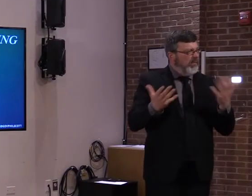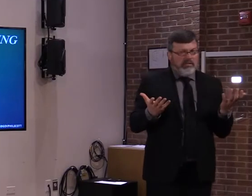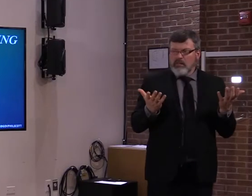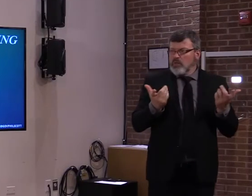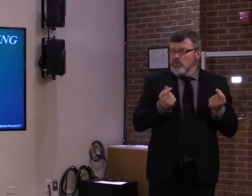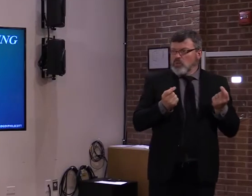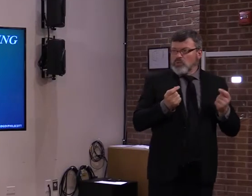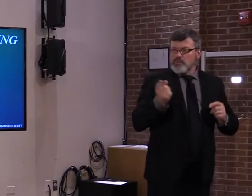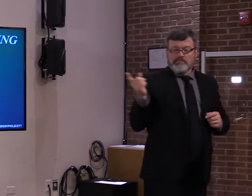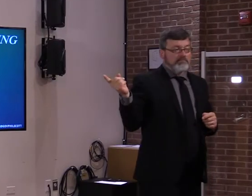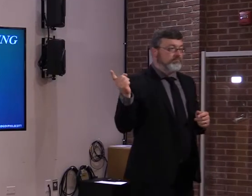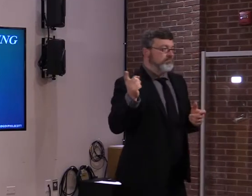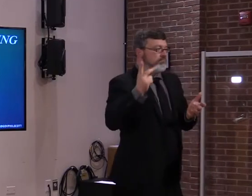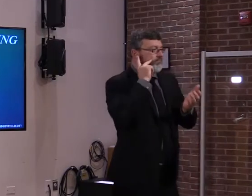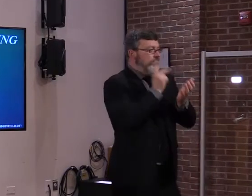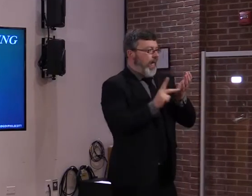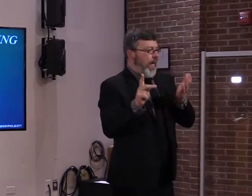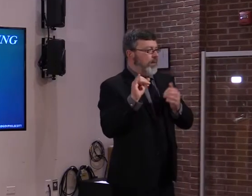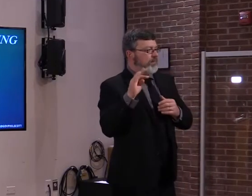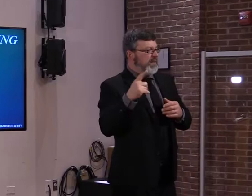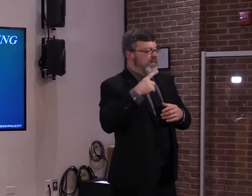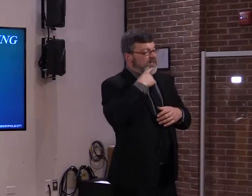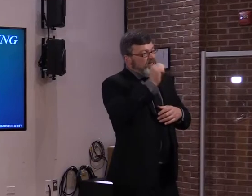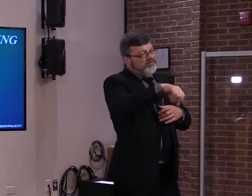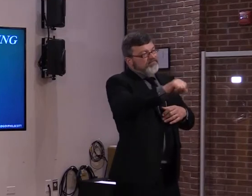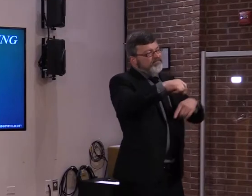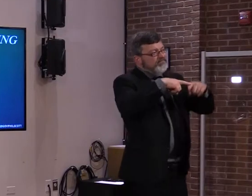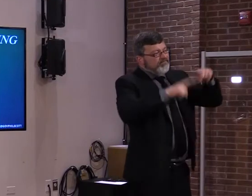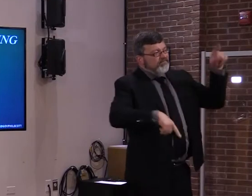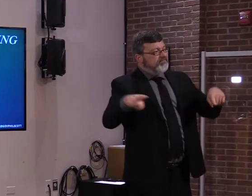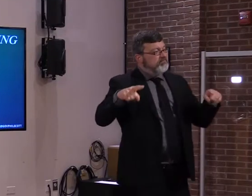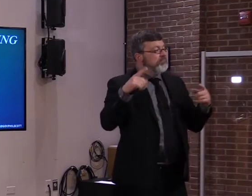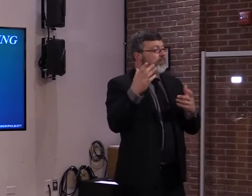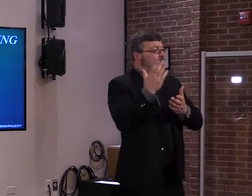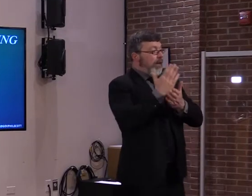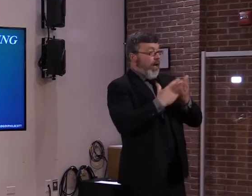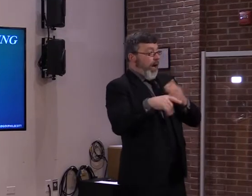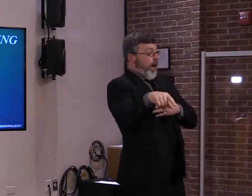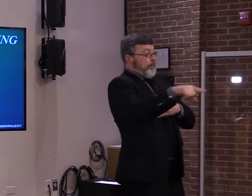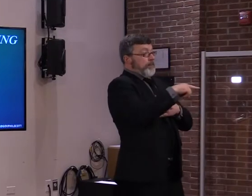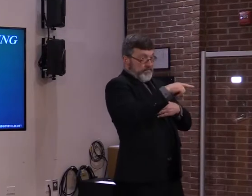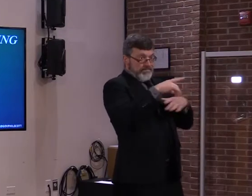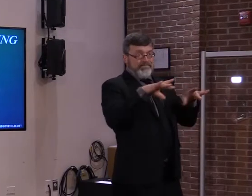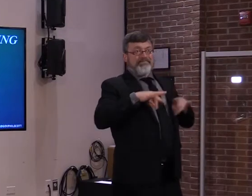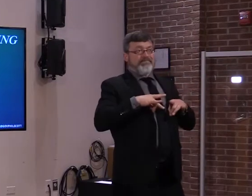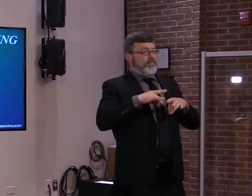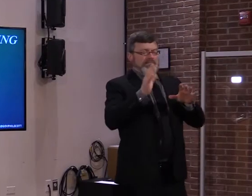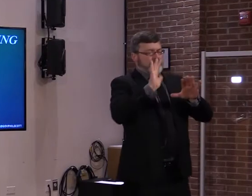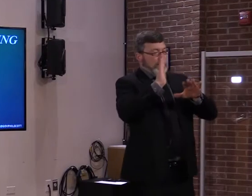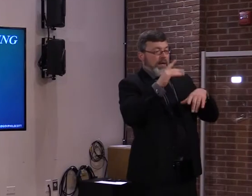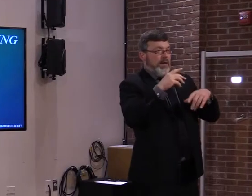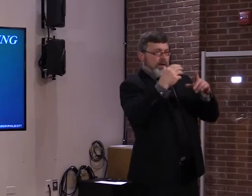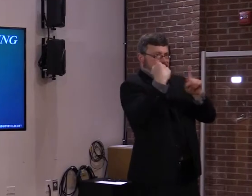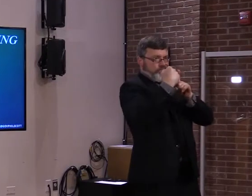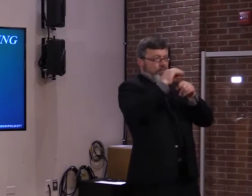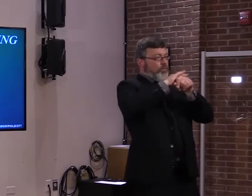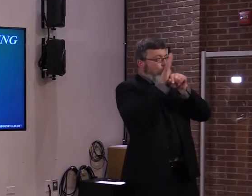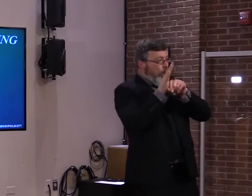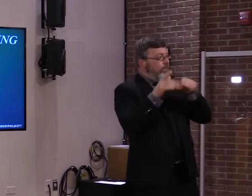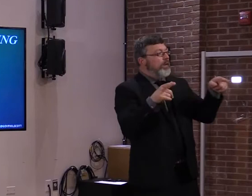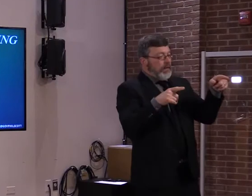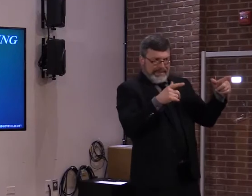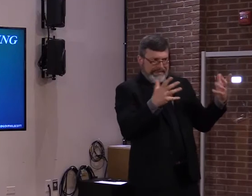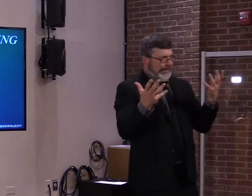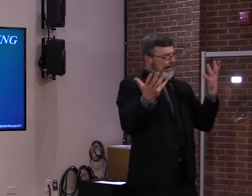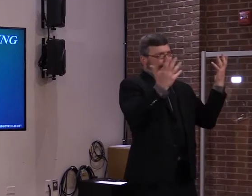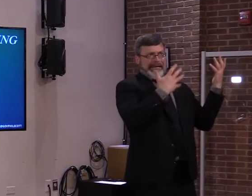for some people. For example, when the pandemic hit, they were living with family or friends. That avenue sort of closed